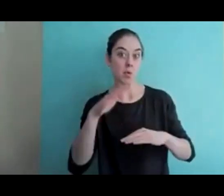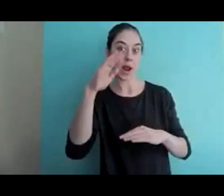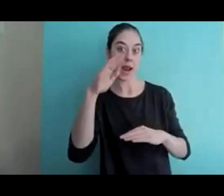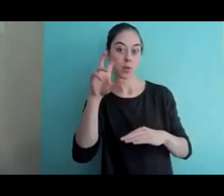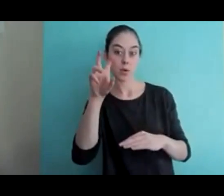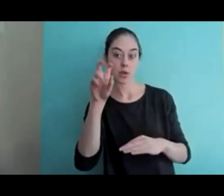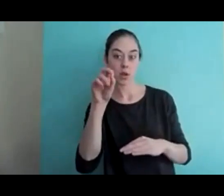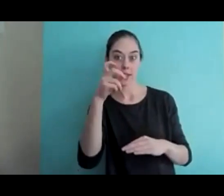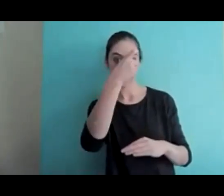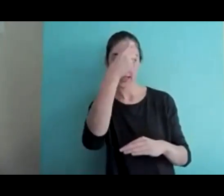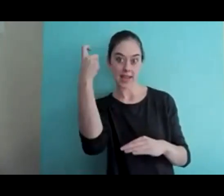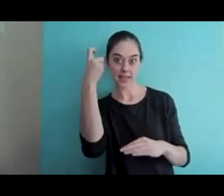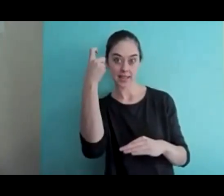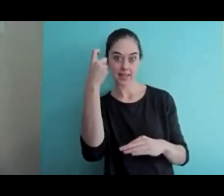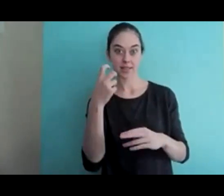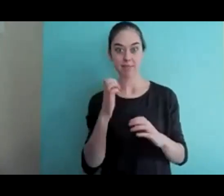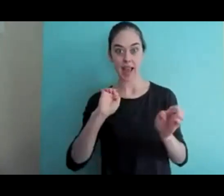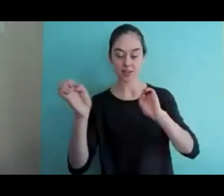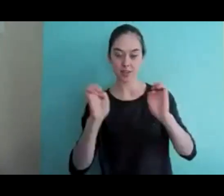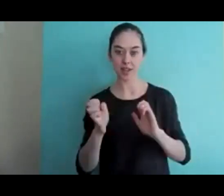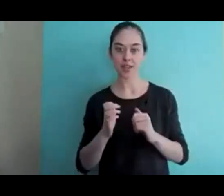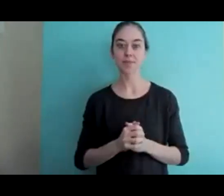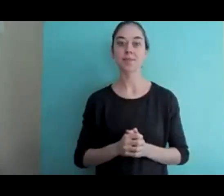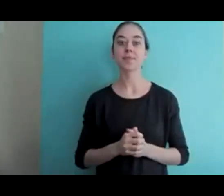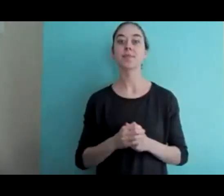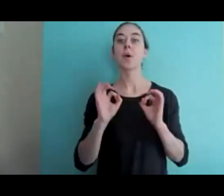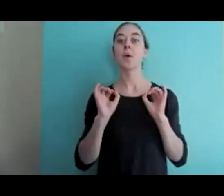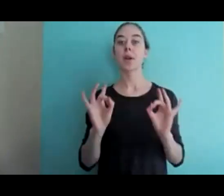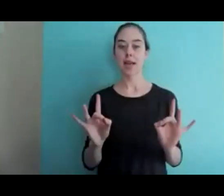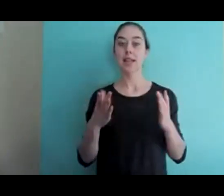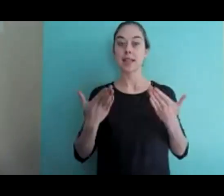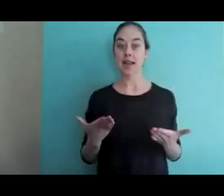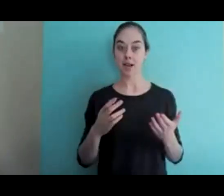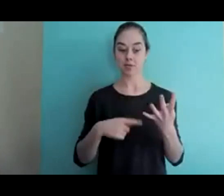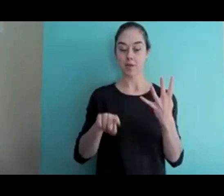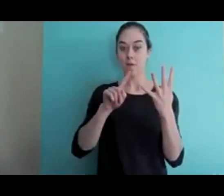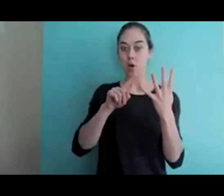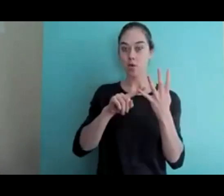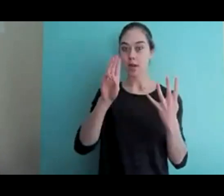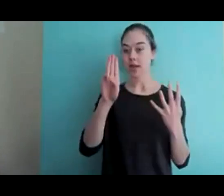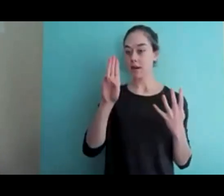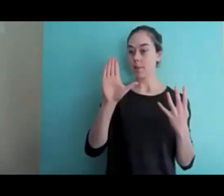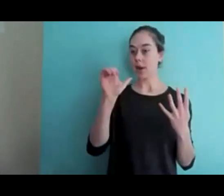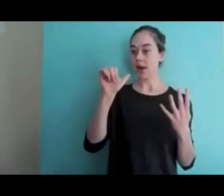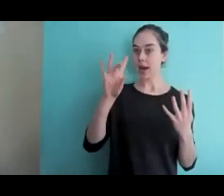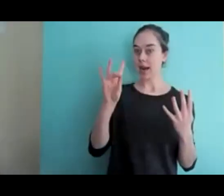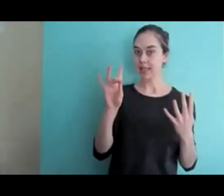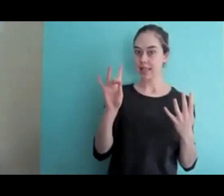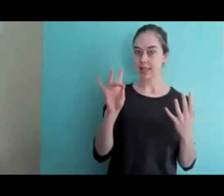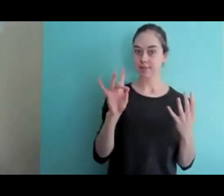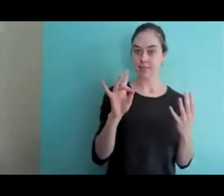rest as well. So, okay, good. Next is center plank. Ready?